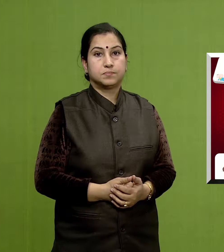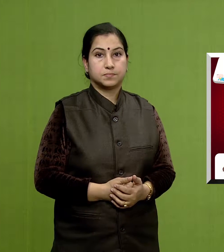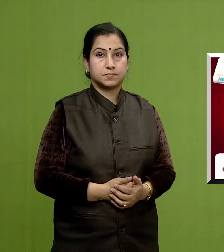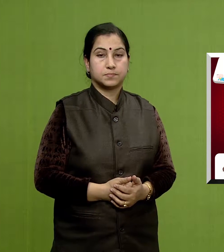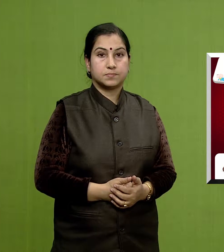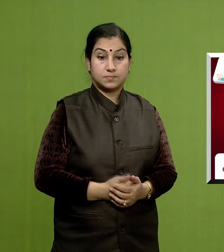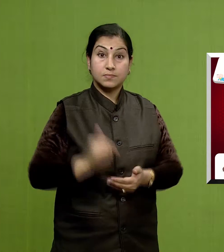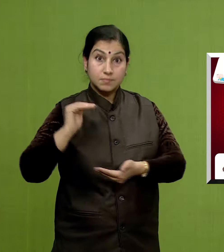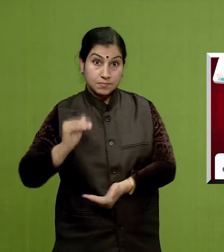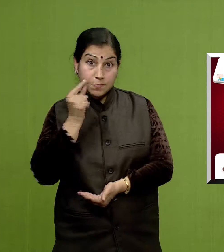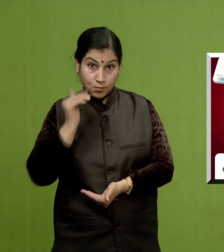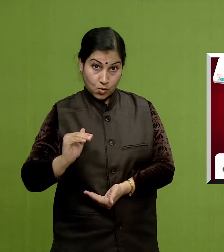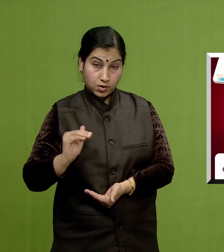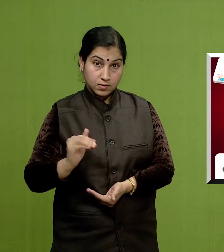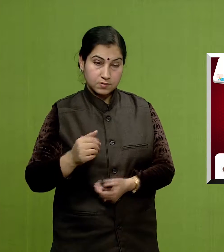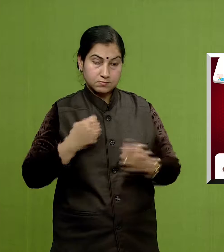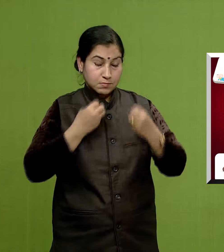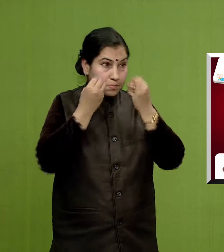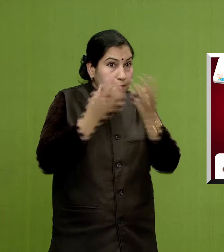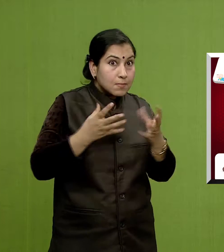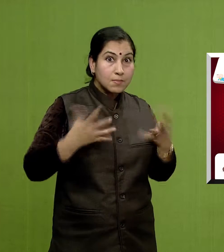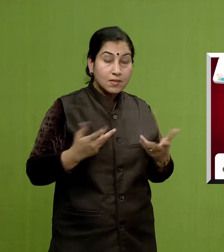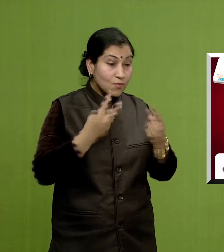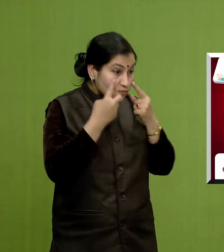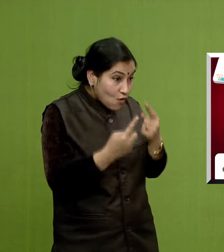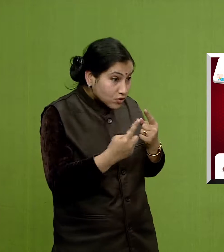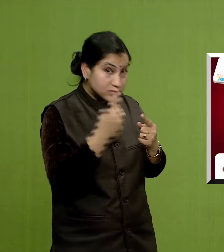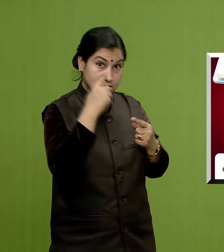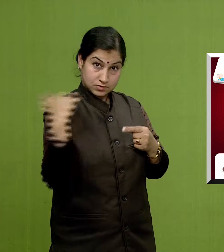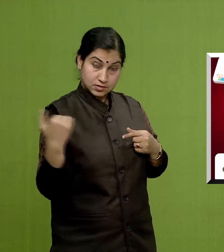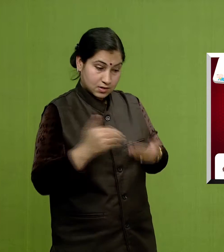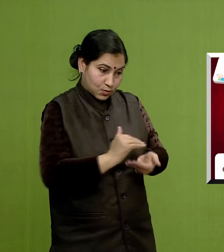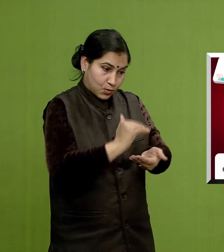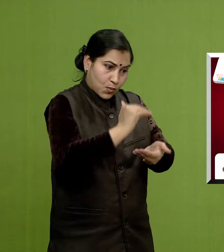Mani was very thrilled to watch her sister grow every day.